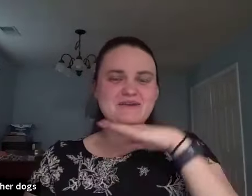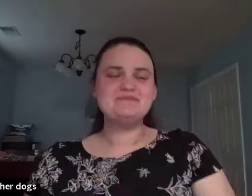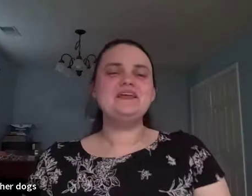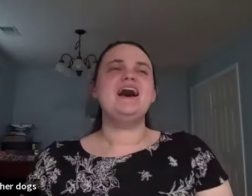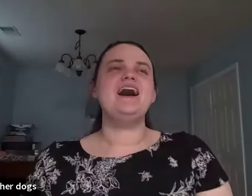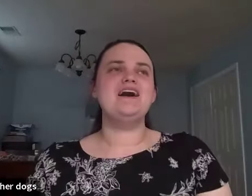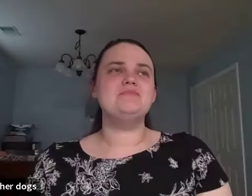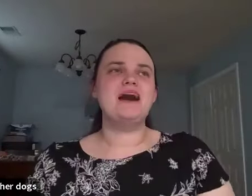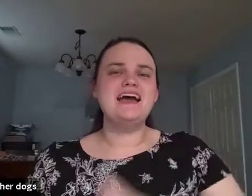up.